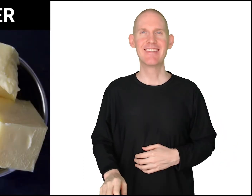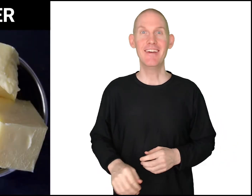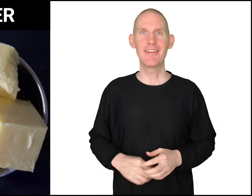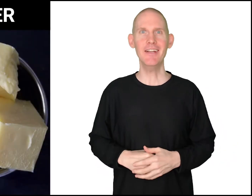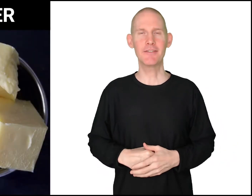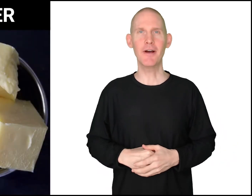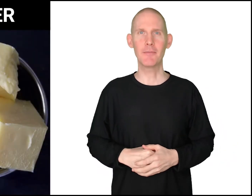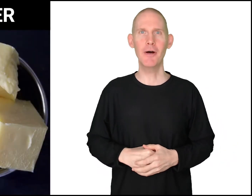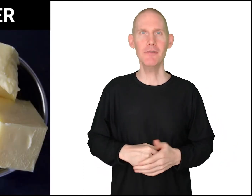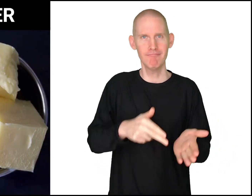Let's talk about